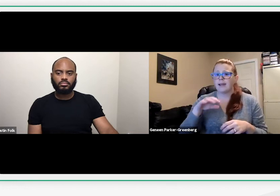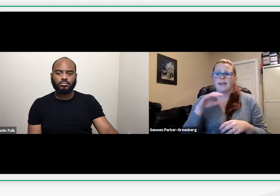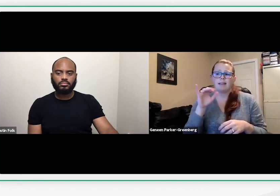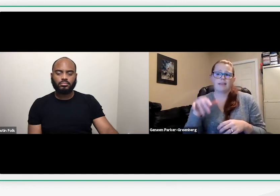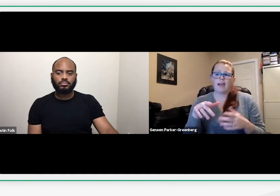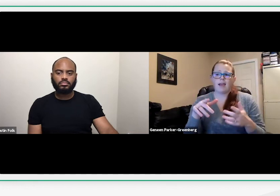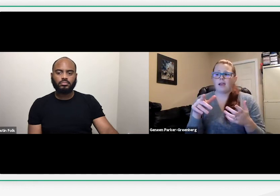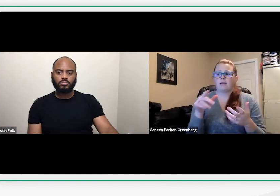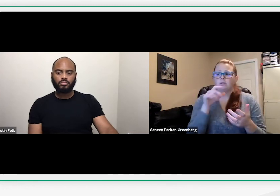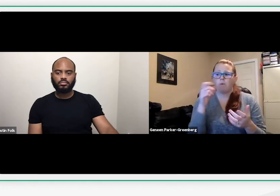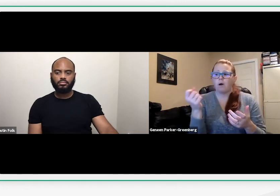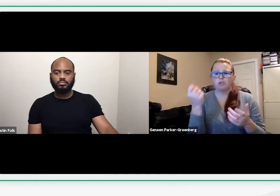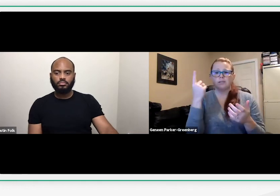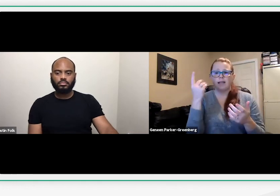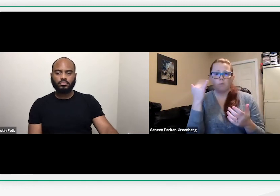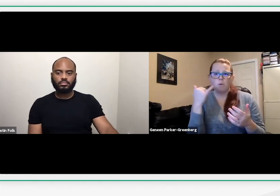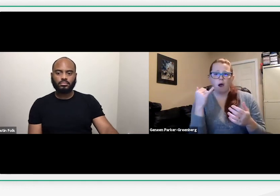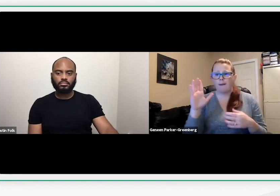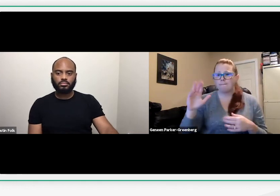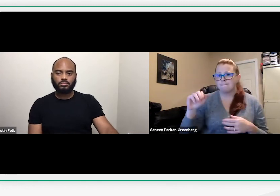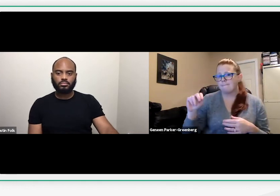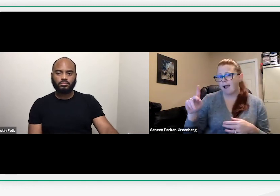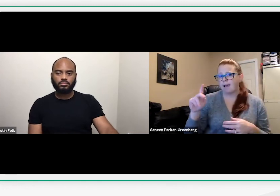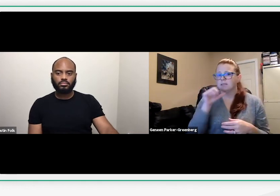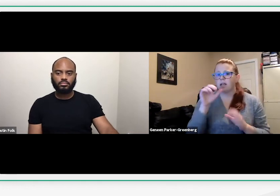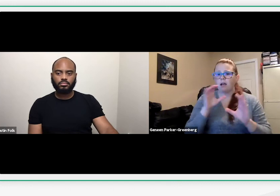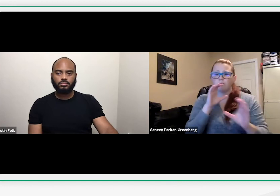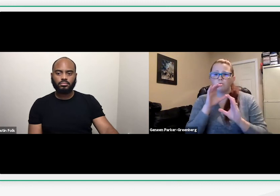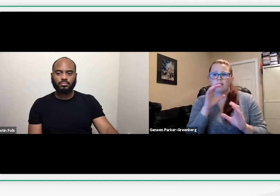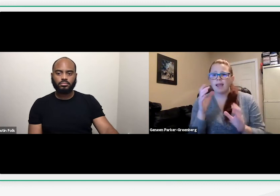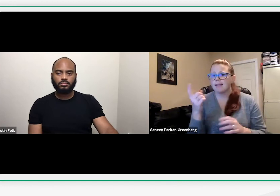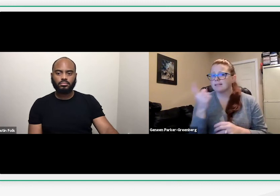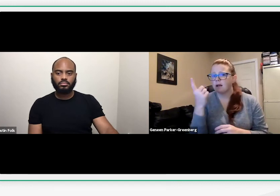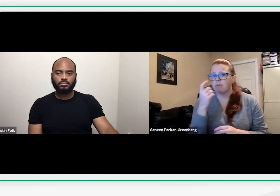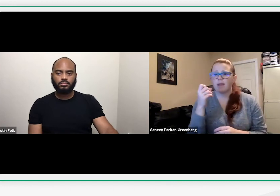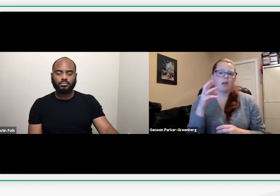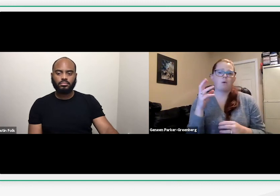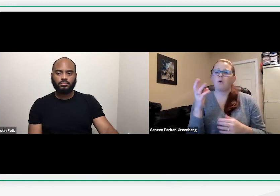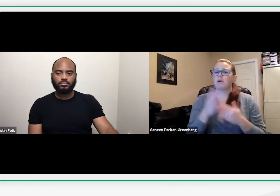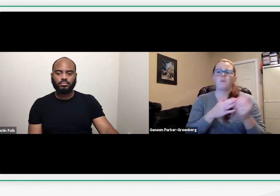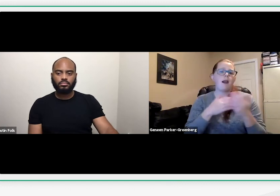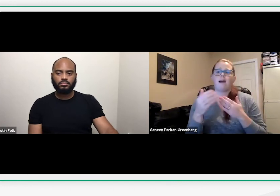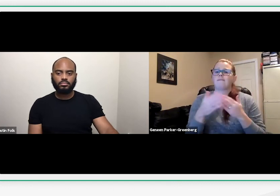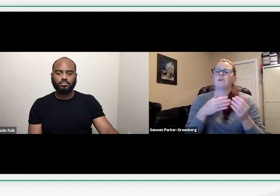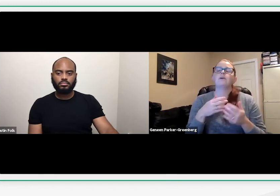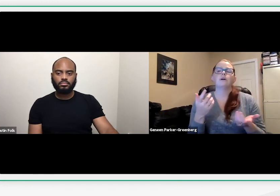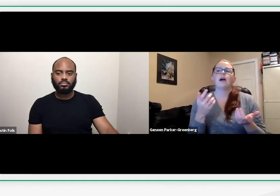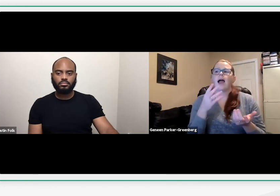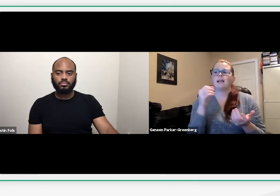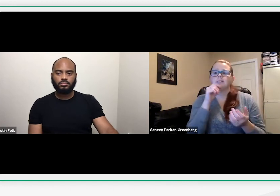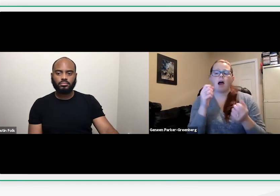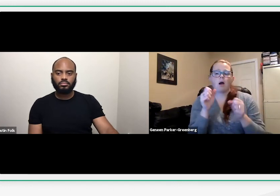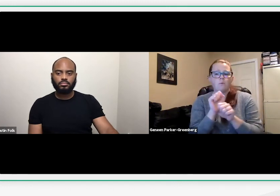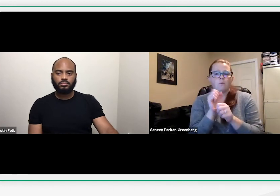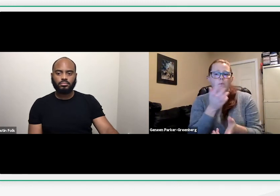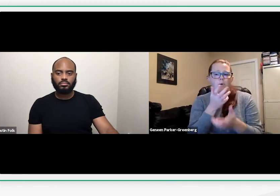an issue applying for credit and you don't understand why a bank is not communicating something,